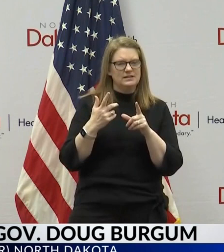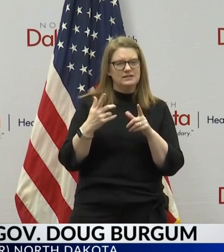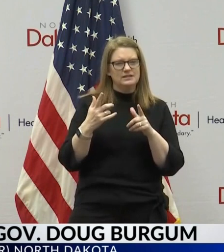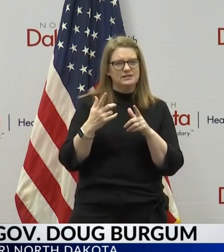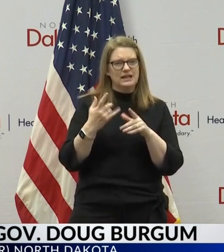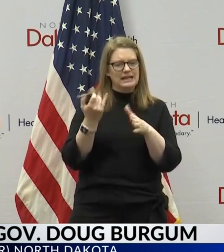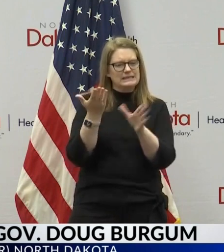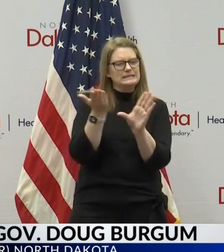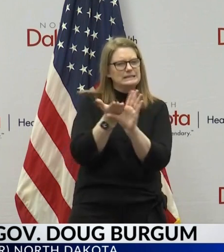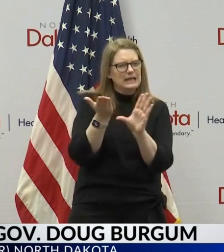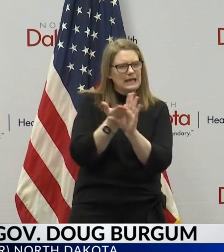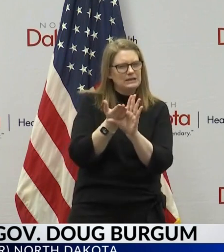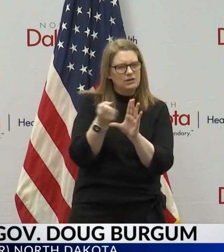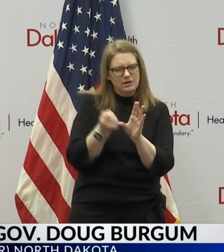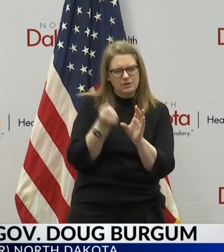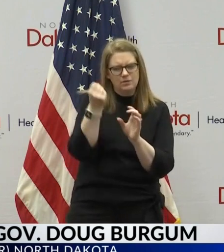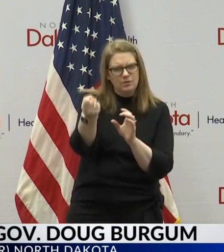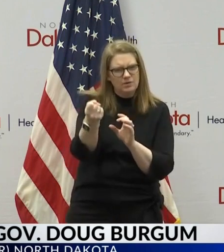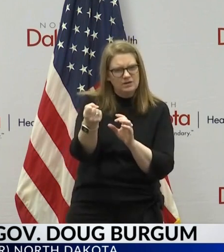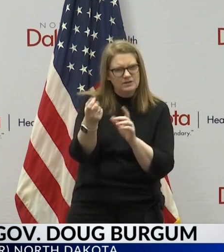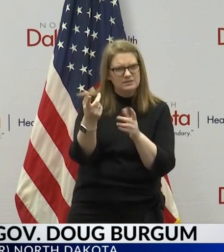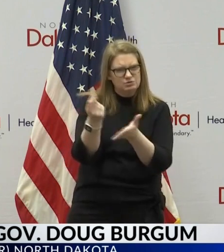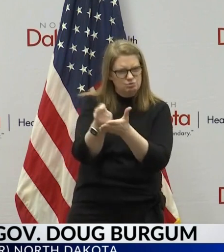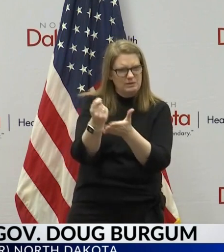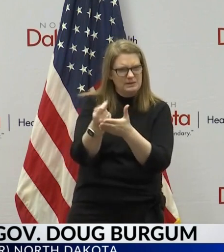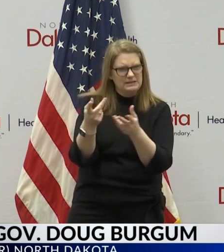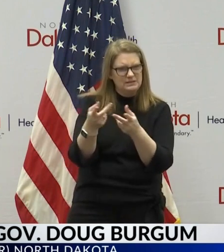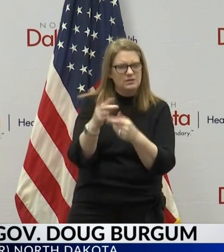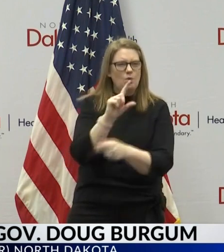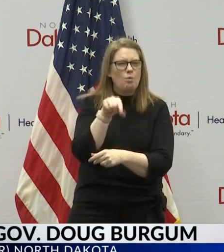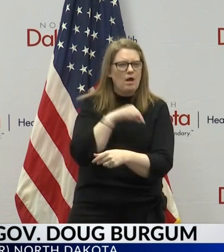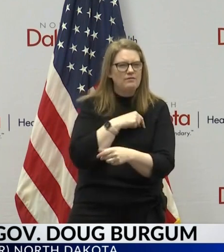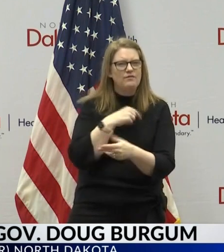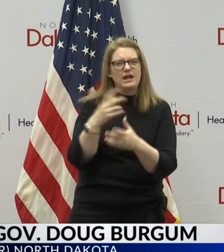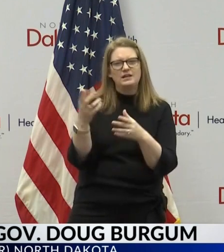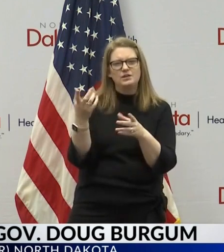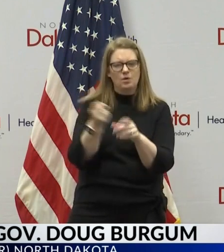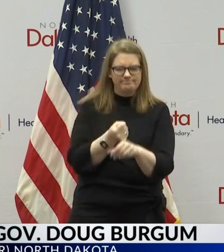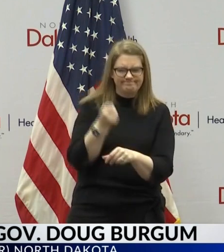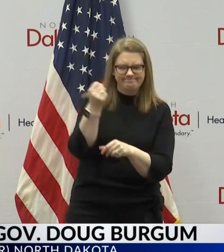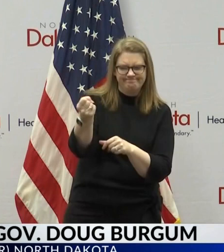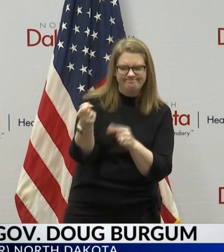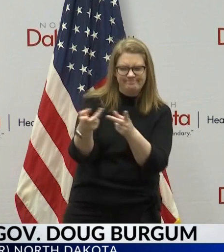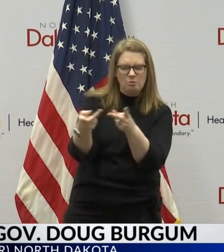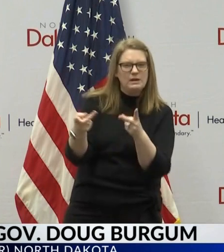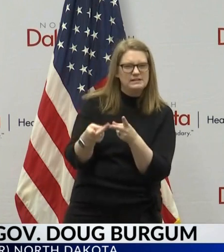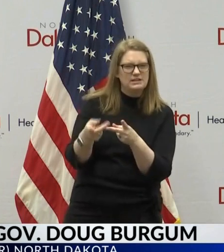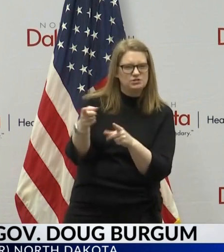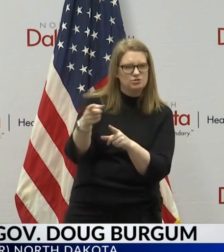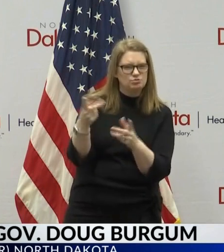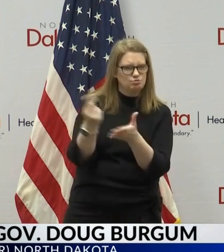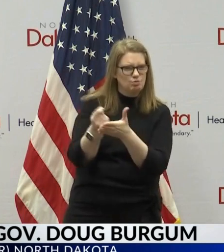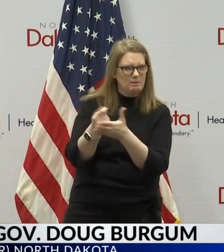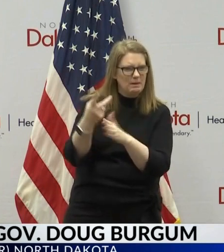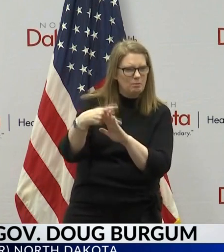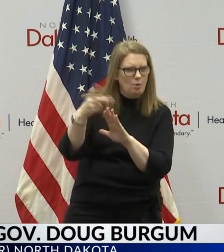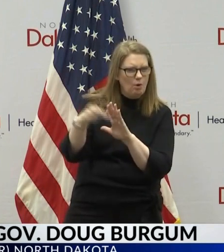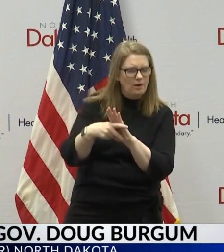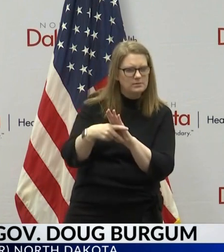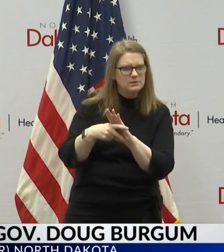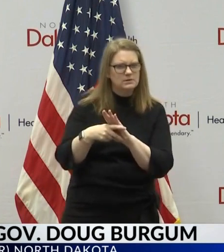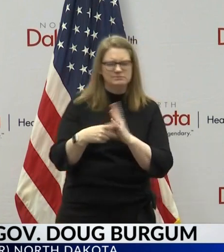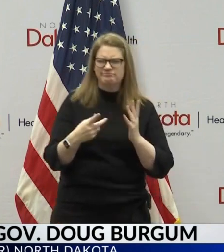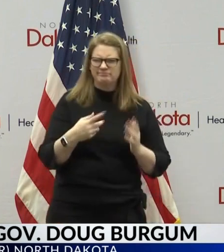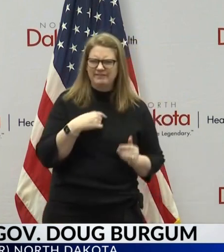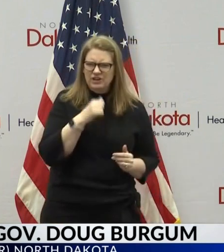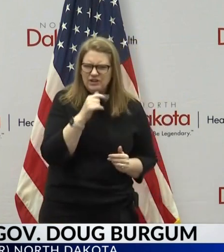state psychiatric residential treatment facilities or qualified residential treatment programs. If people are unclear about what that would